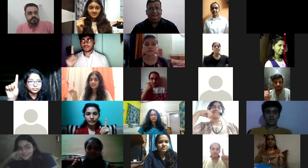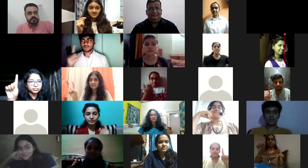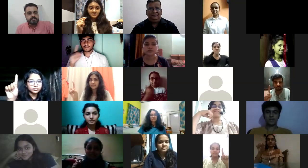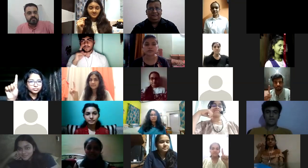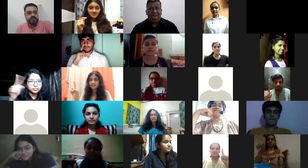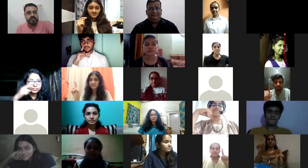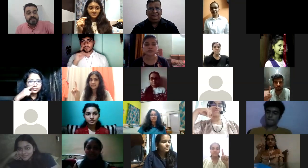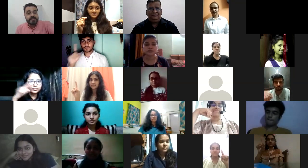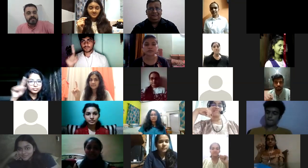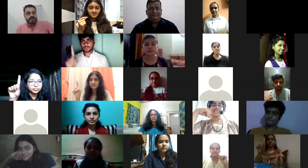Father.